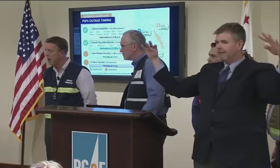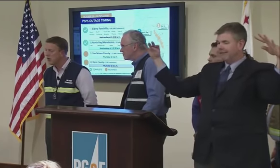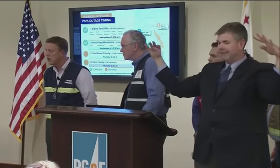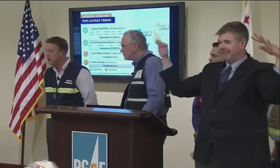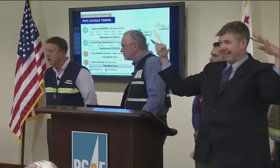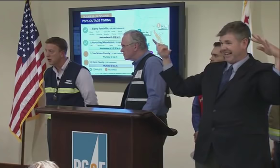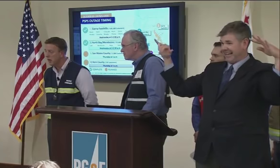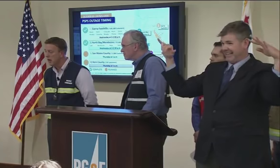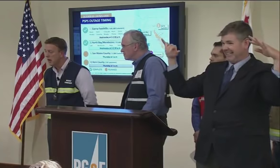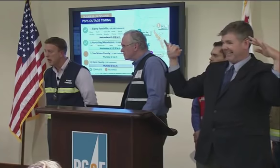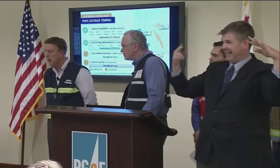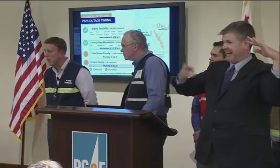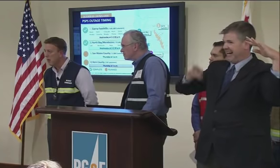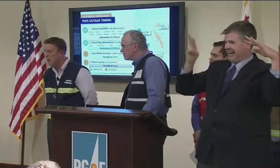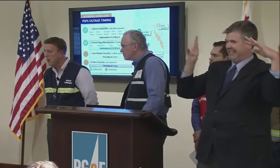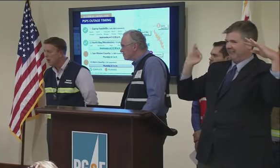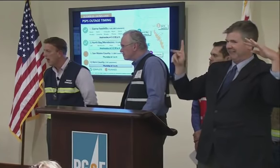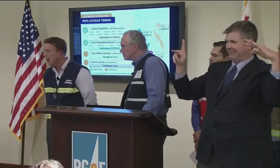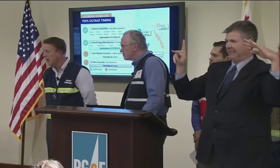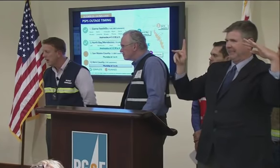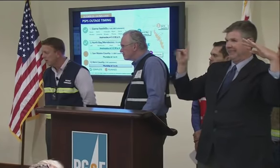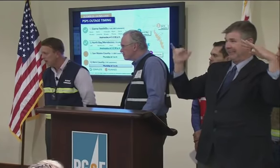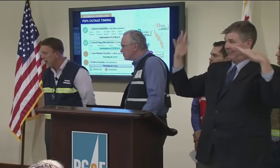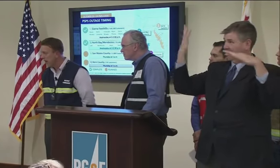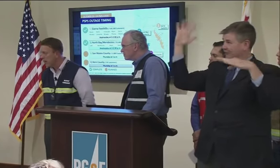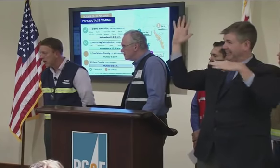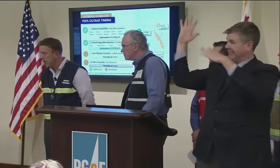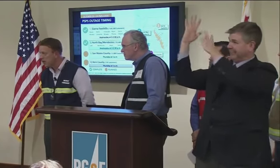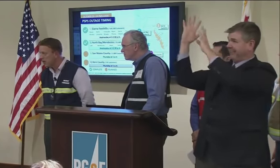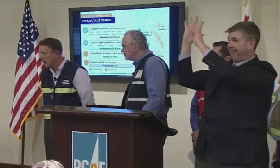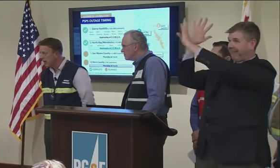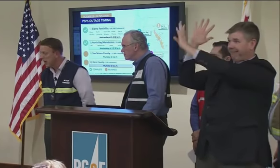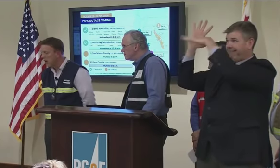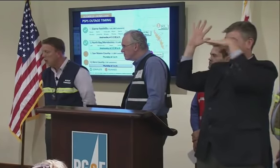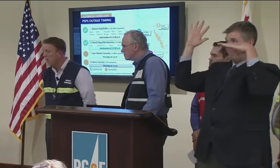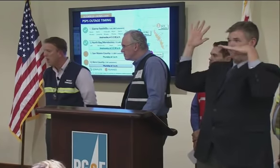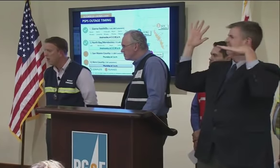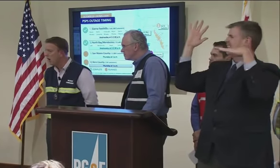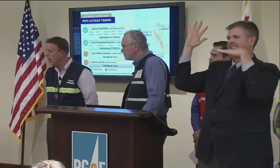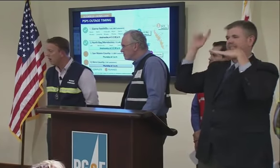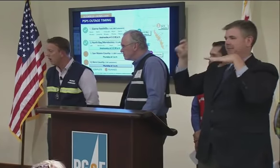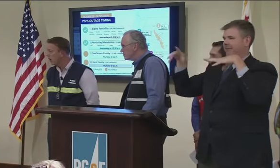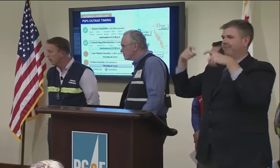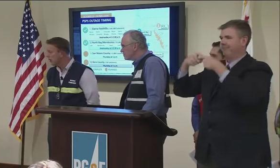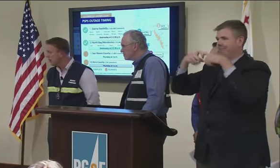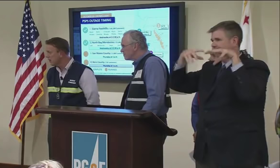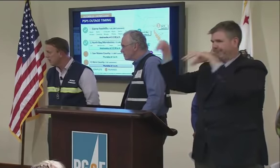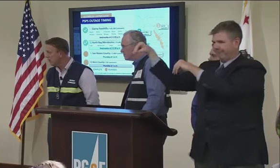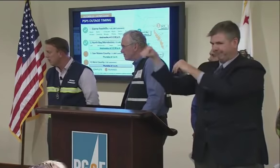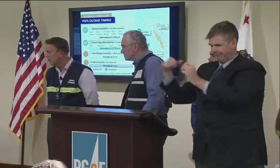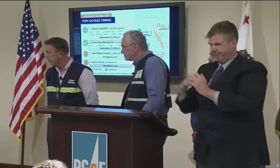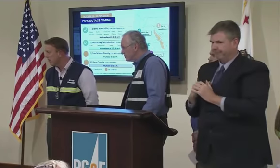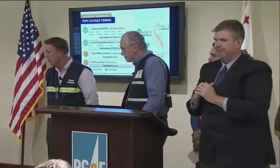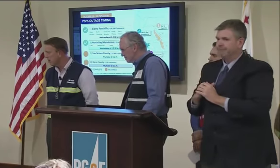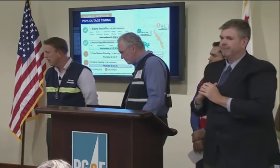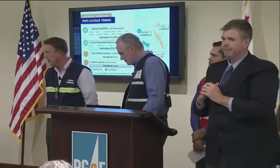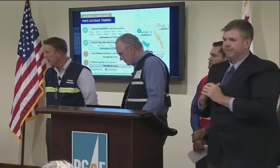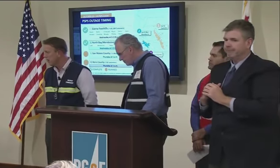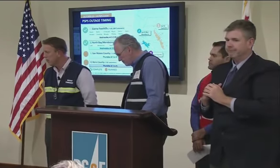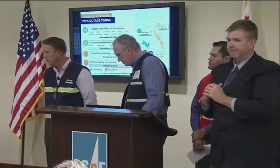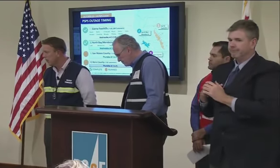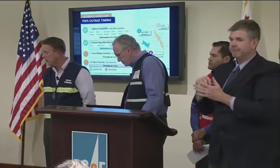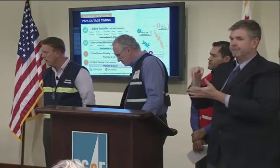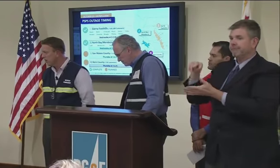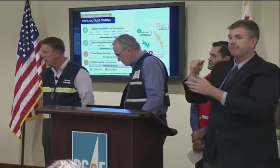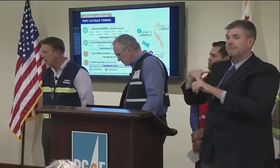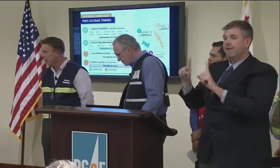that I mentioned are good candidates for that application. And what that involves, our engineering teams, we have a team that's dedicated